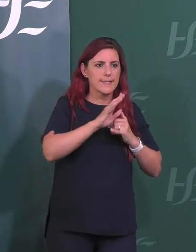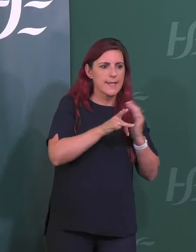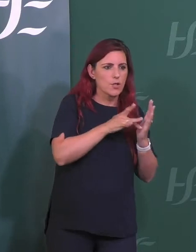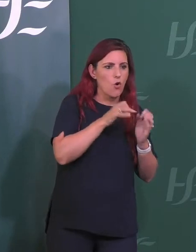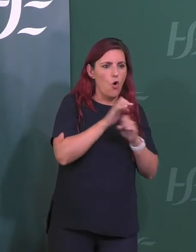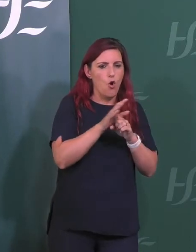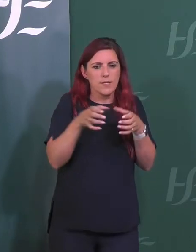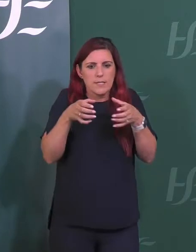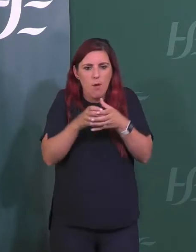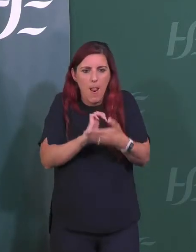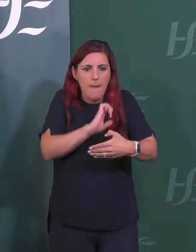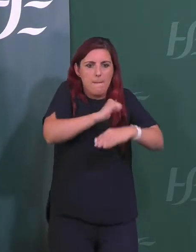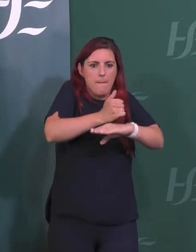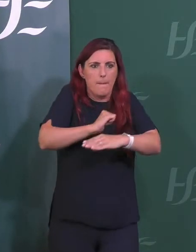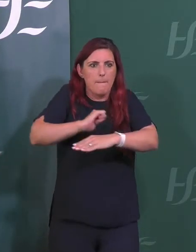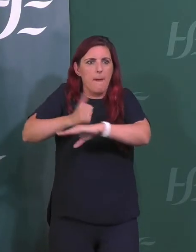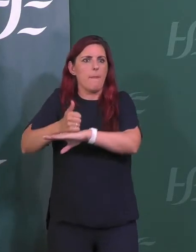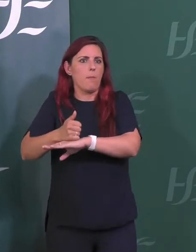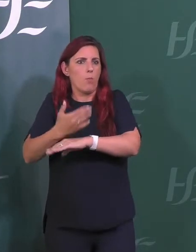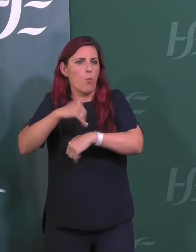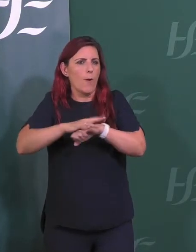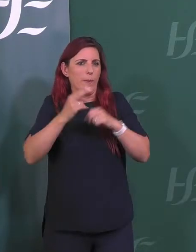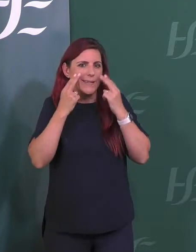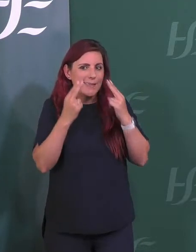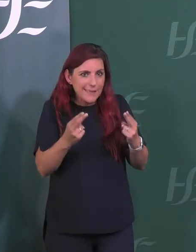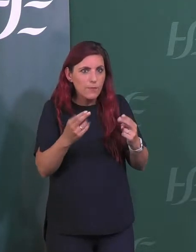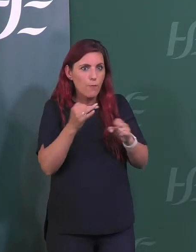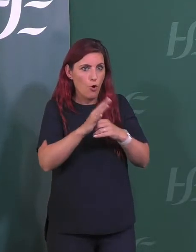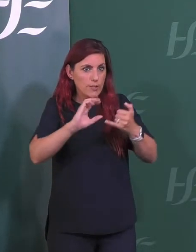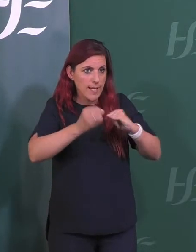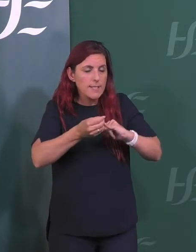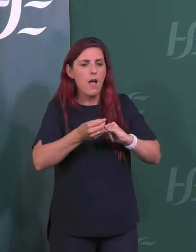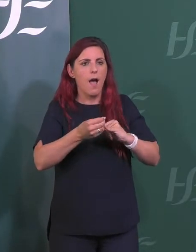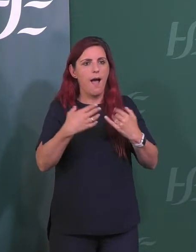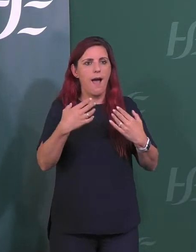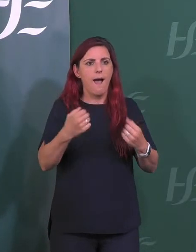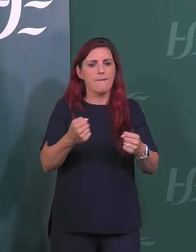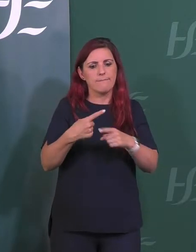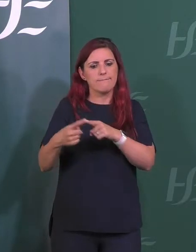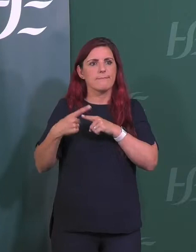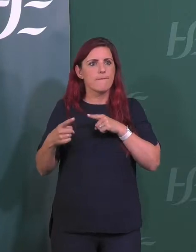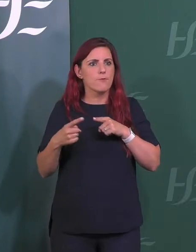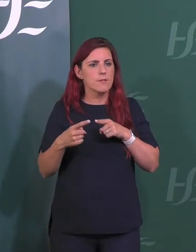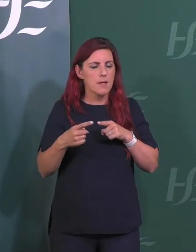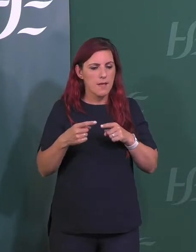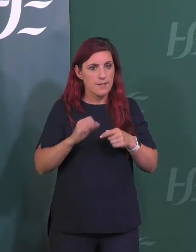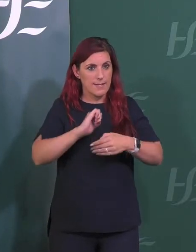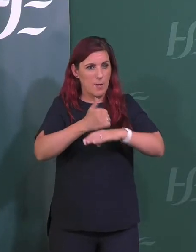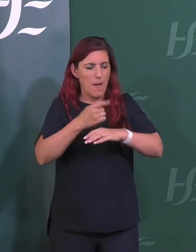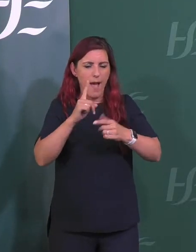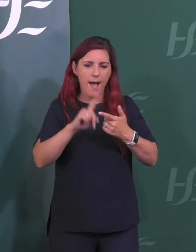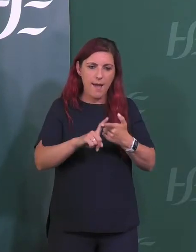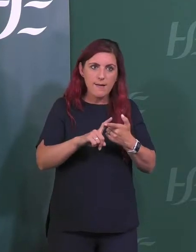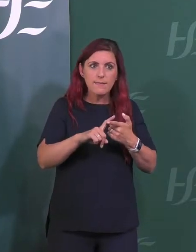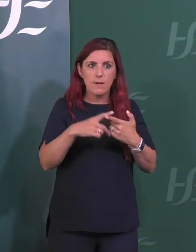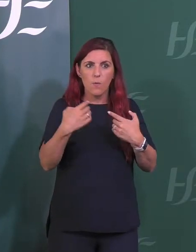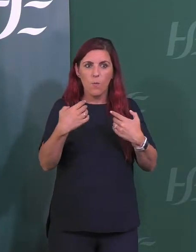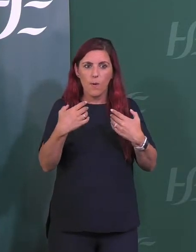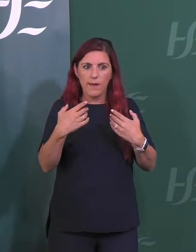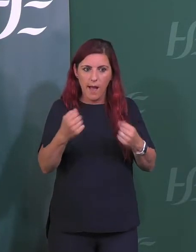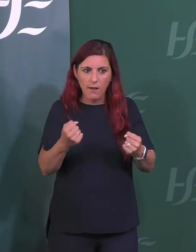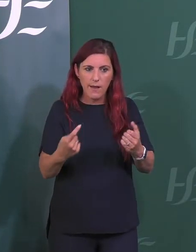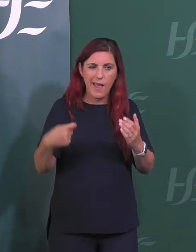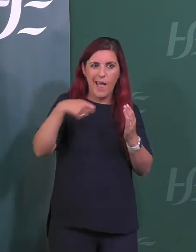pop-up centres as required around the country. And we have secured